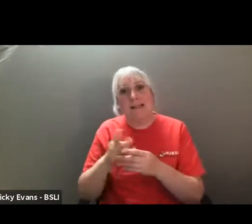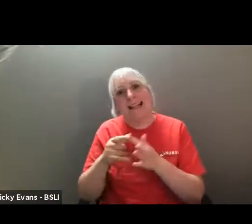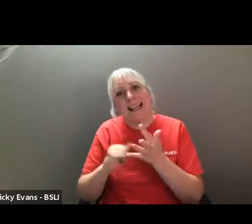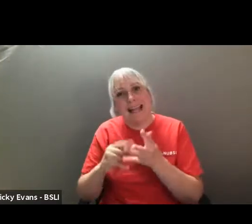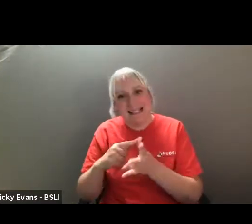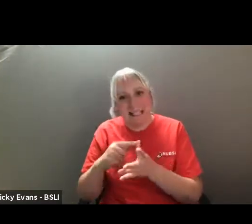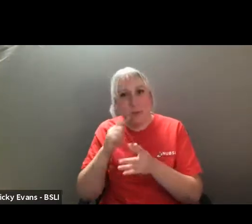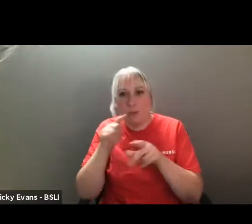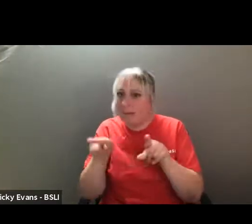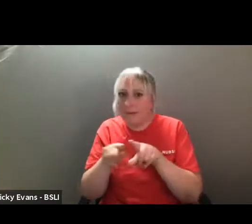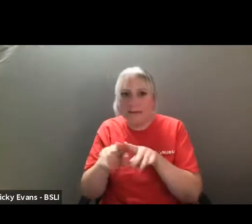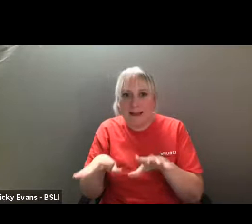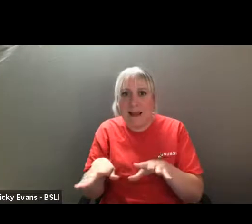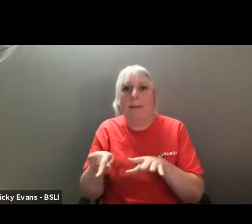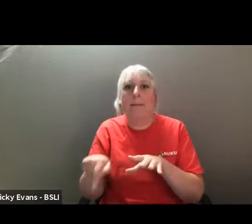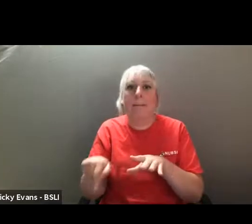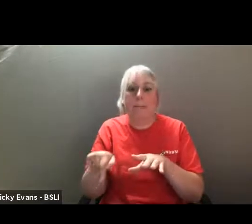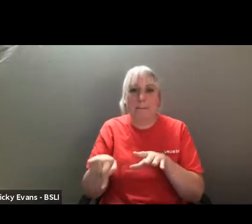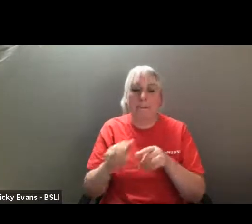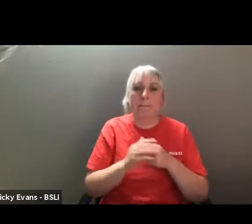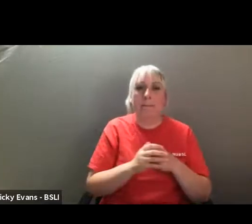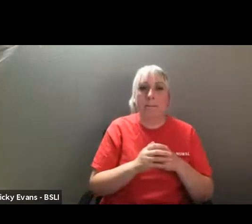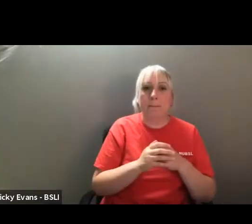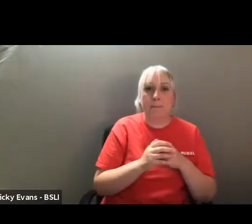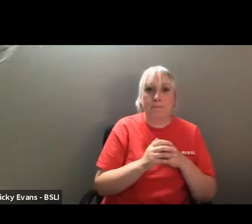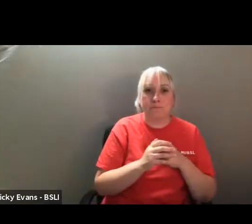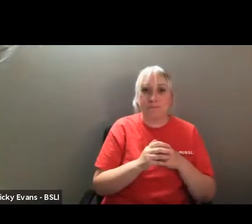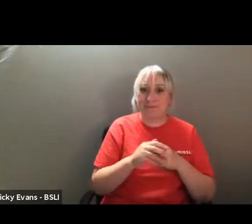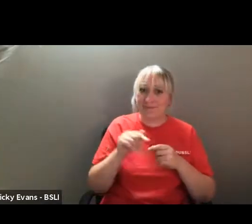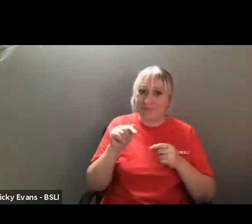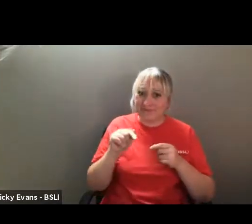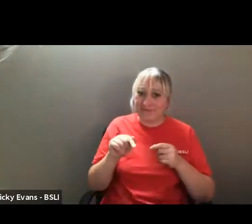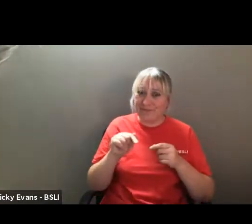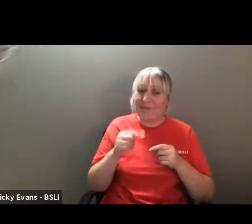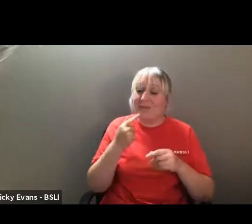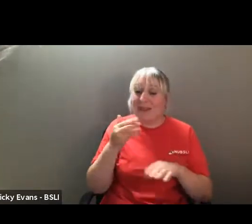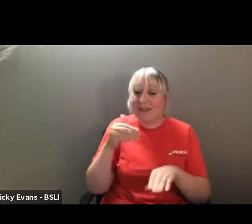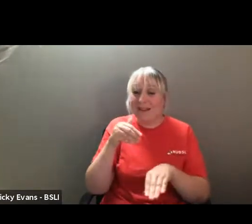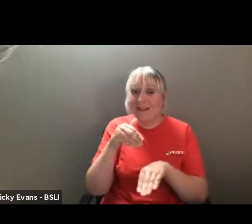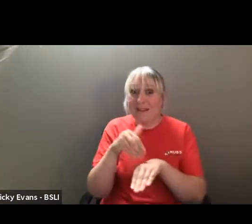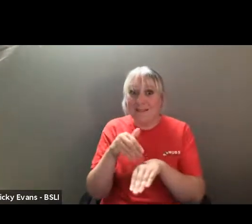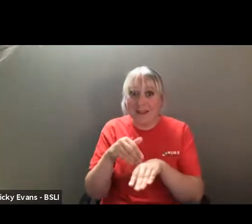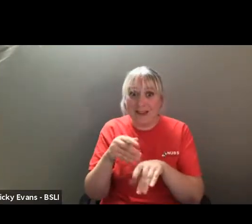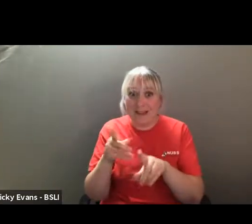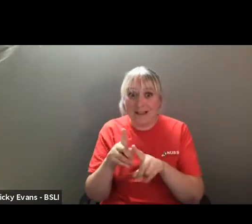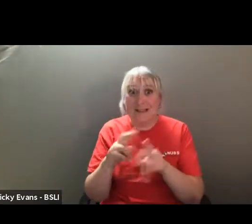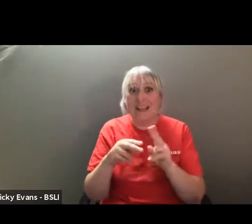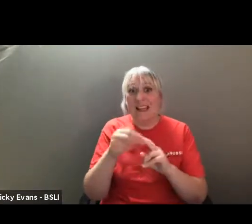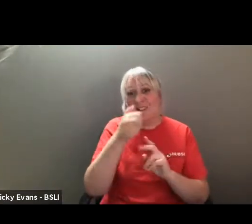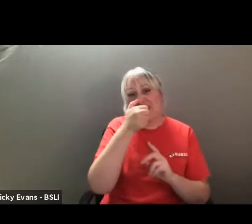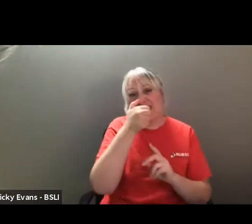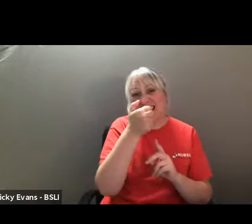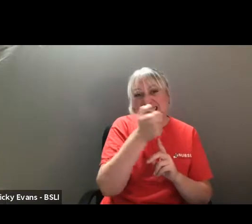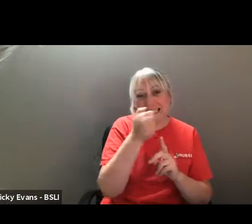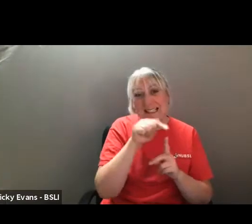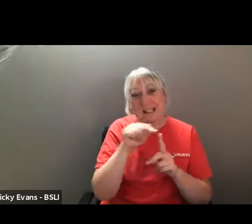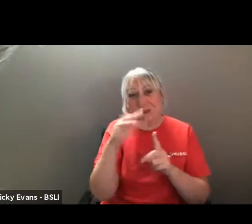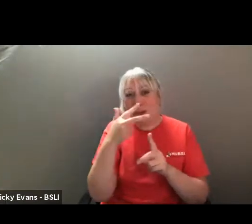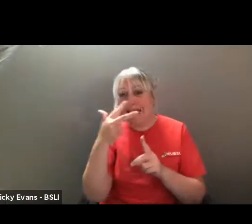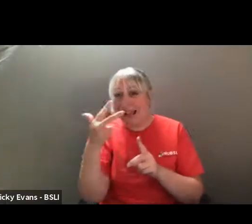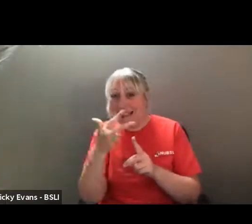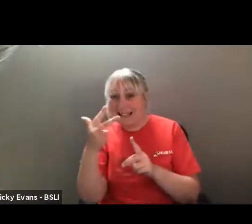And it actually it's got a very perverse effect, because if you're 16 to 18-year-old,